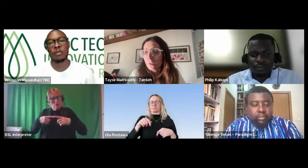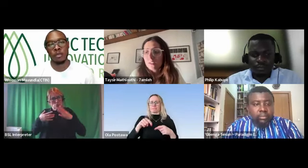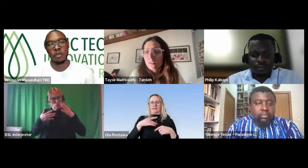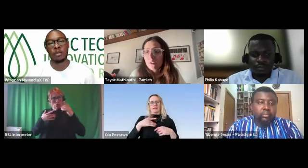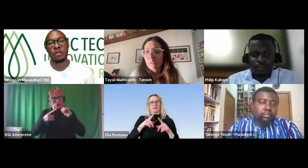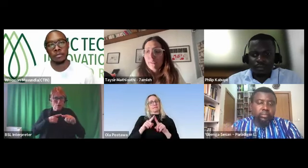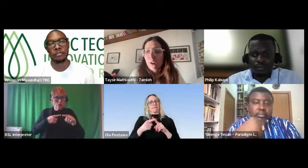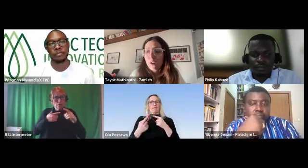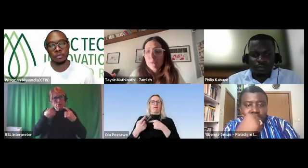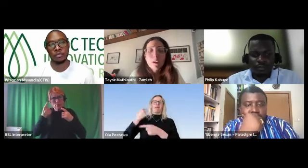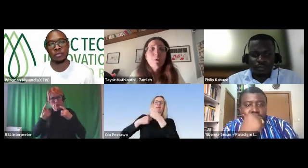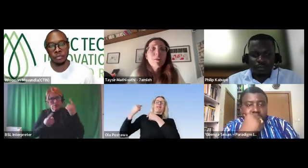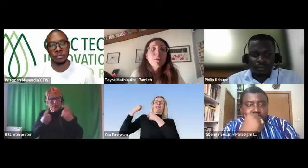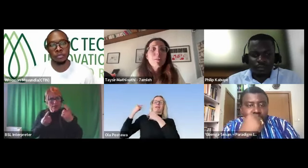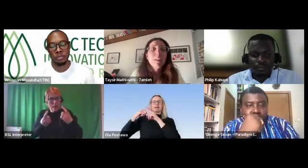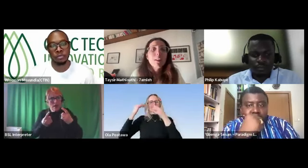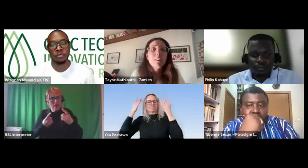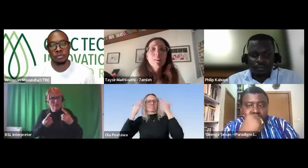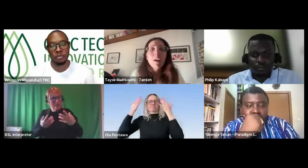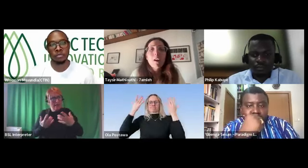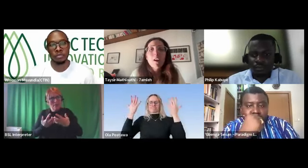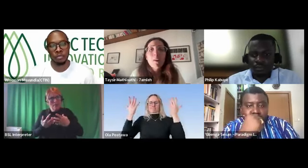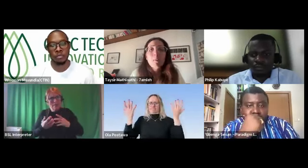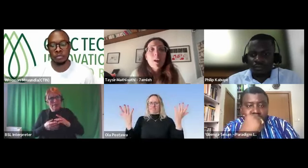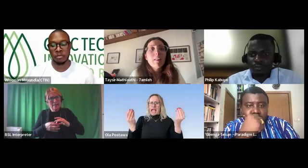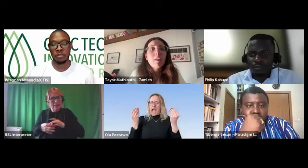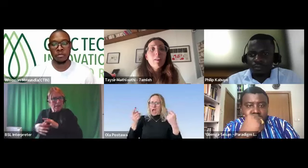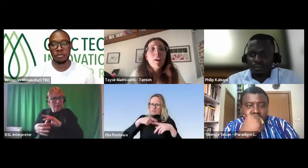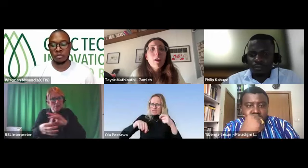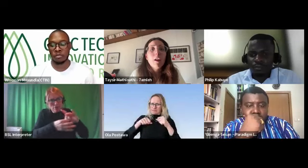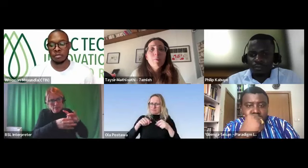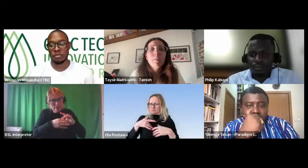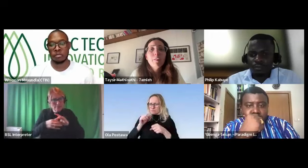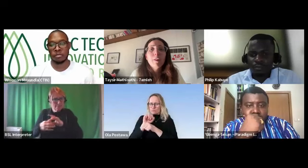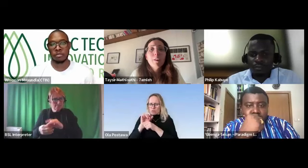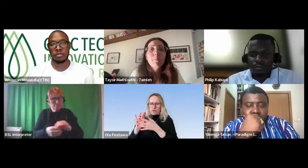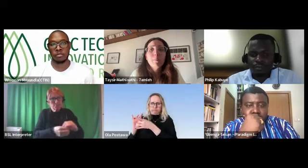of state of collaboration and ethic